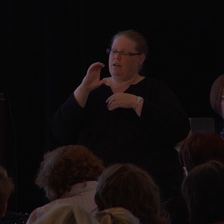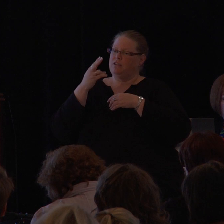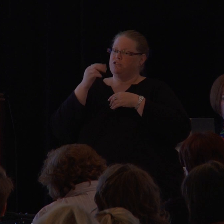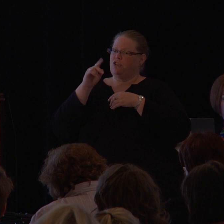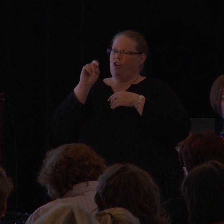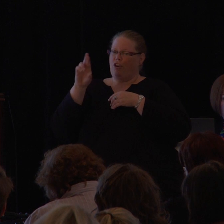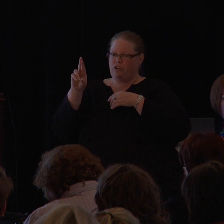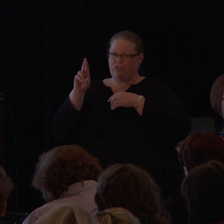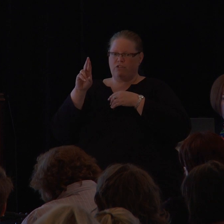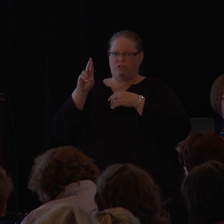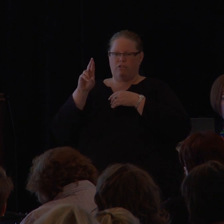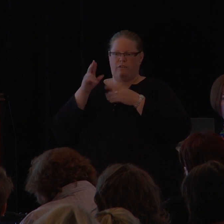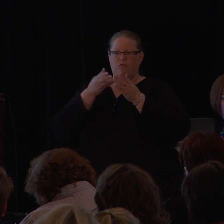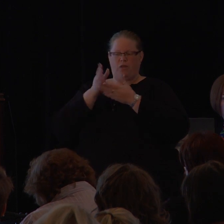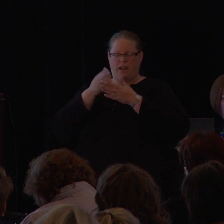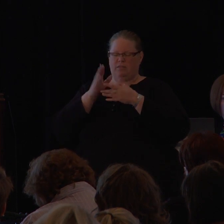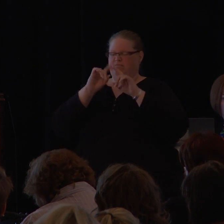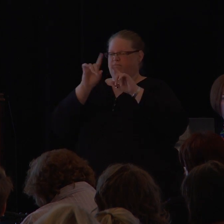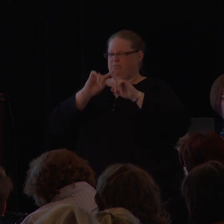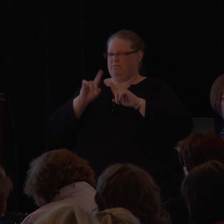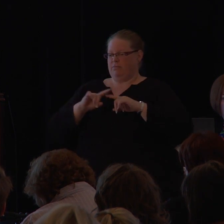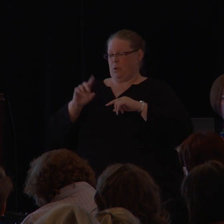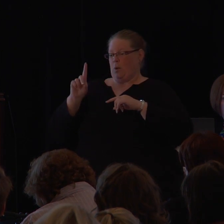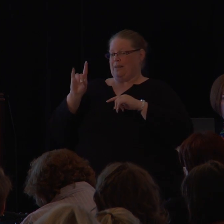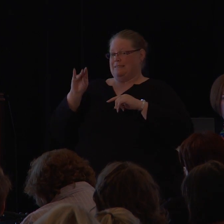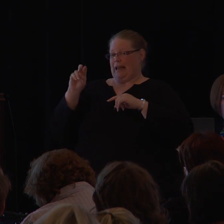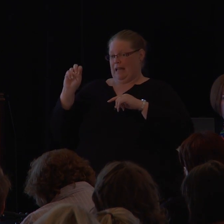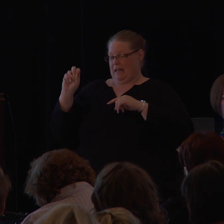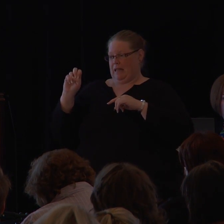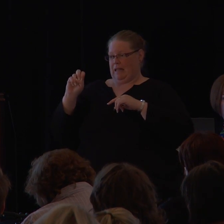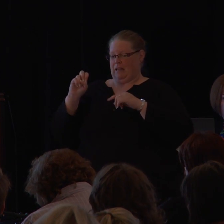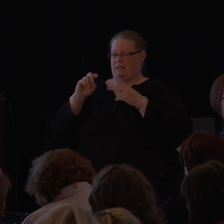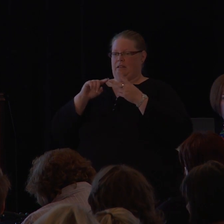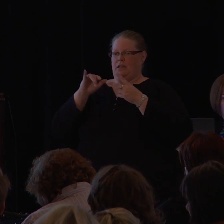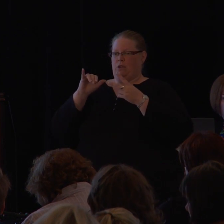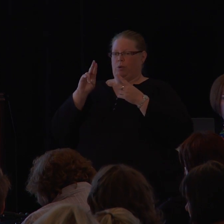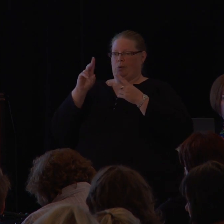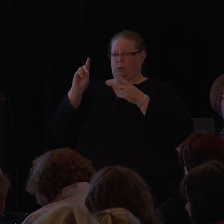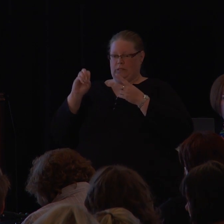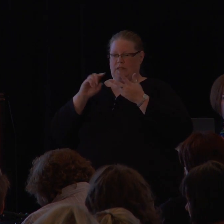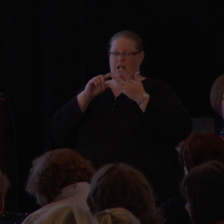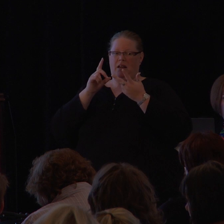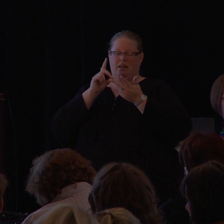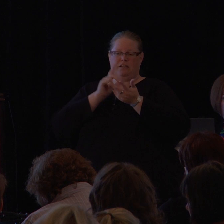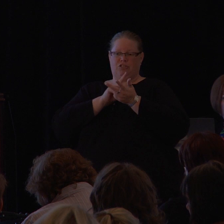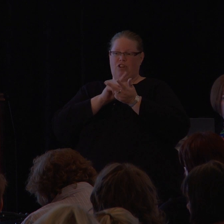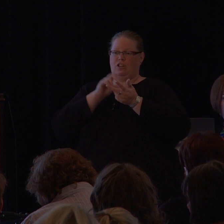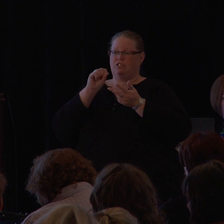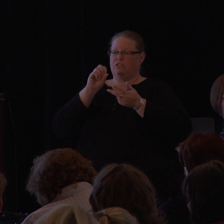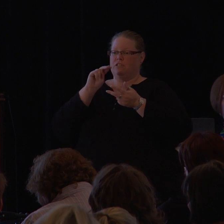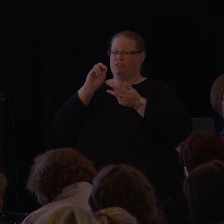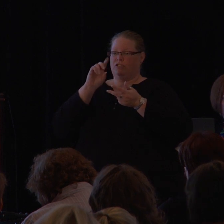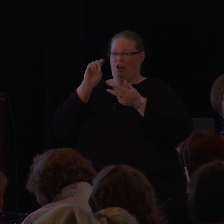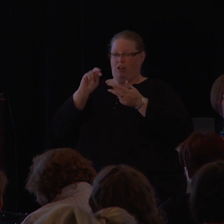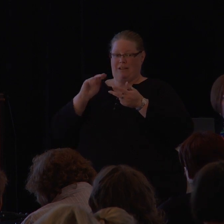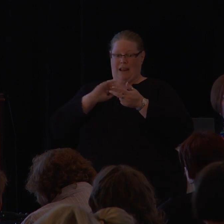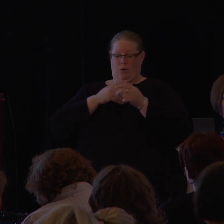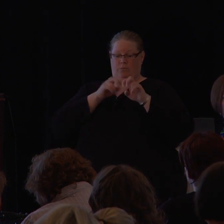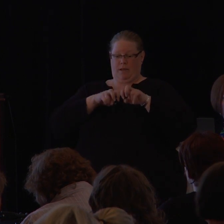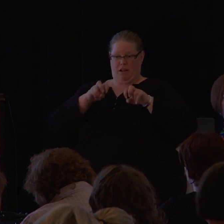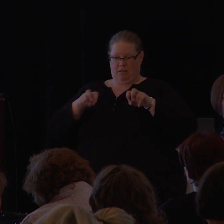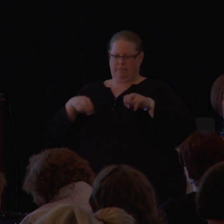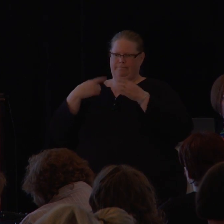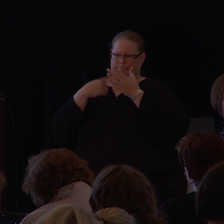recent years, and my colleague Diane Potier and Hudi Henteloff and Dr. Snodden in our session talked about the extent to which